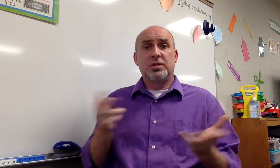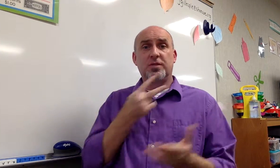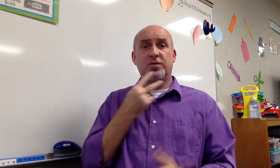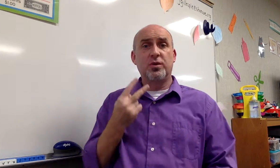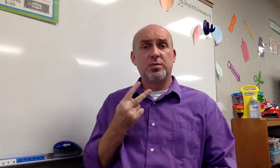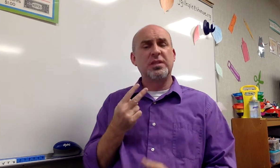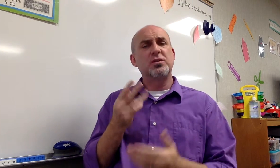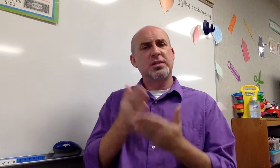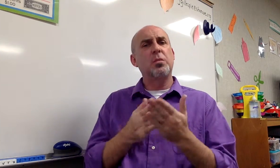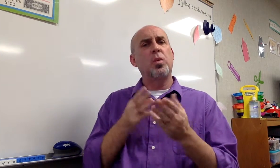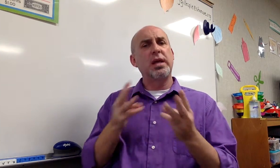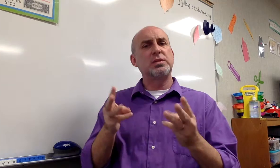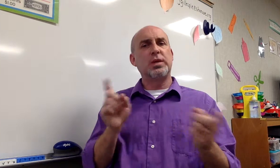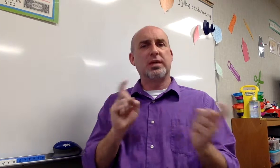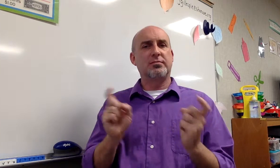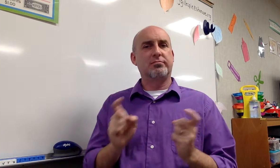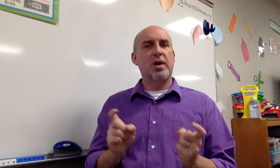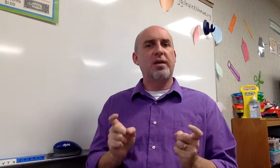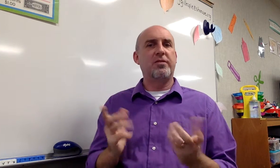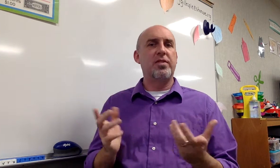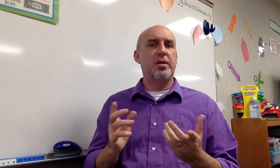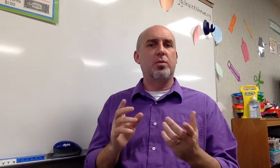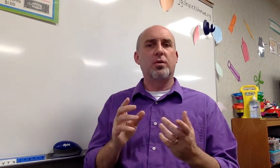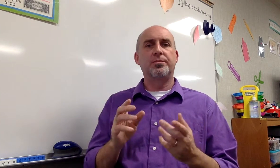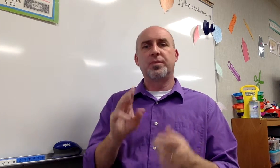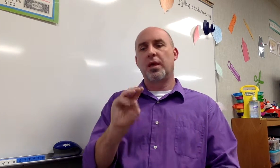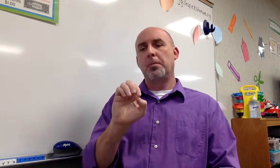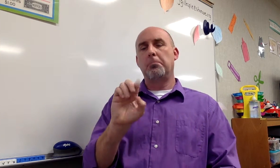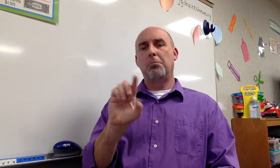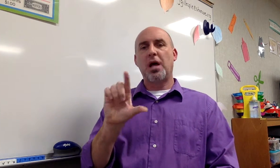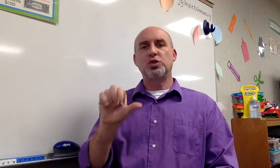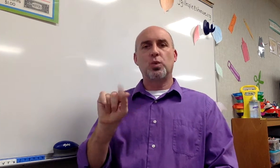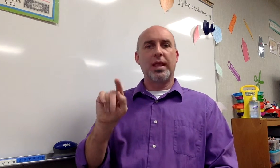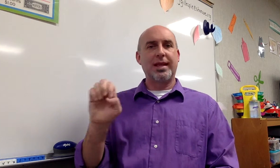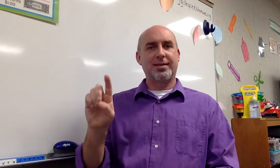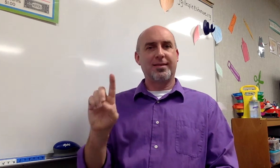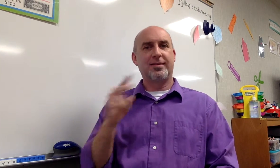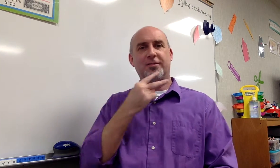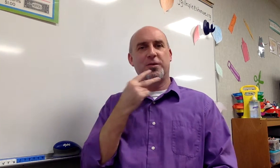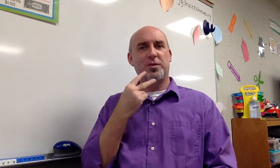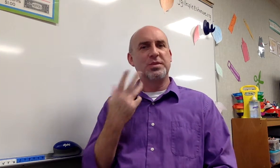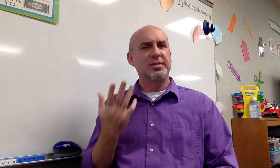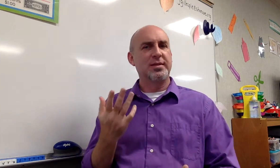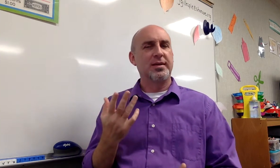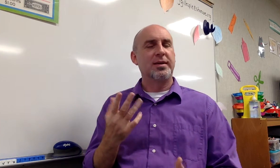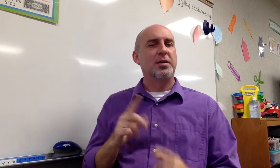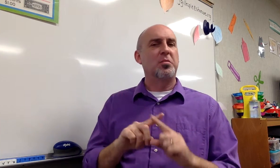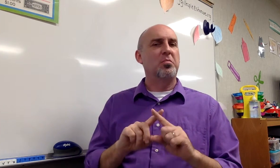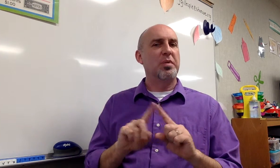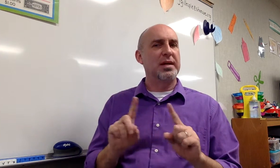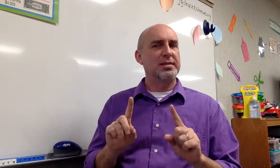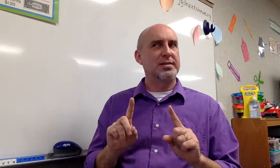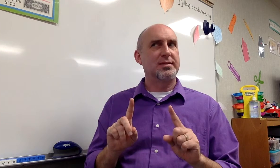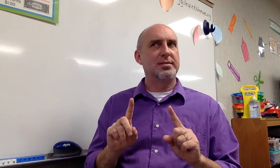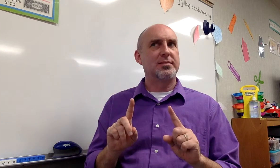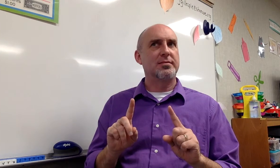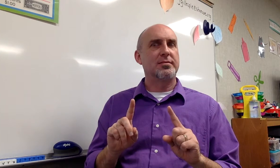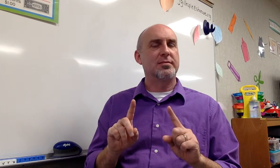the verbs, and there's some ways we can modify them or modulate the verbs, but